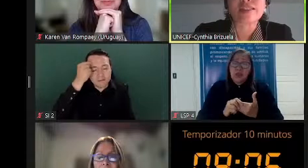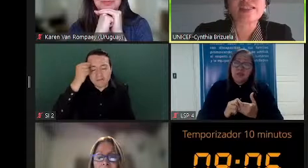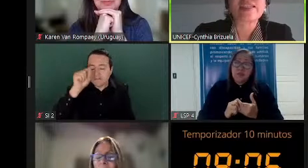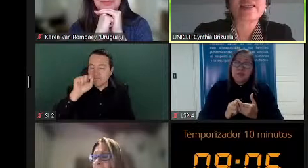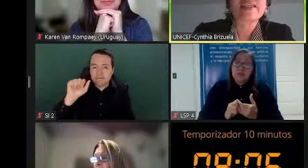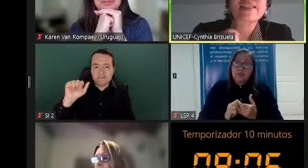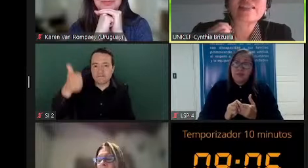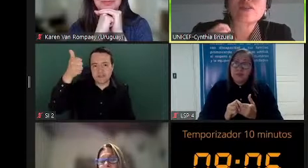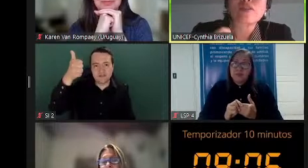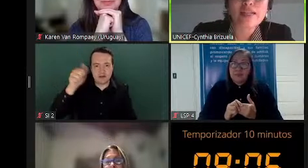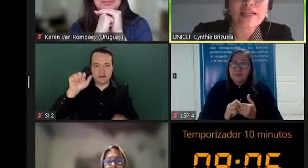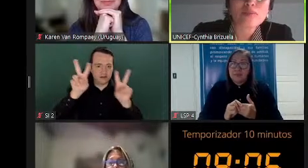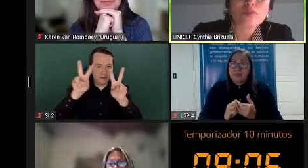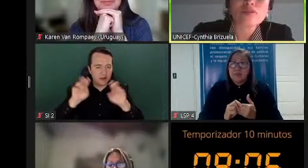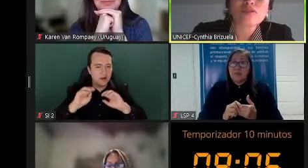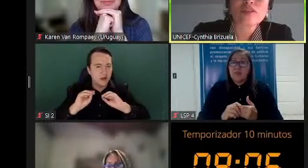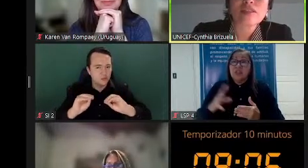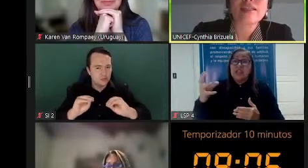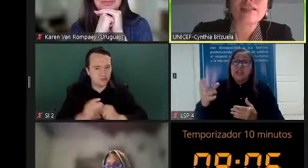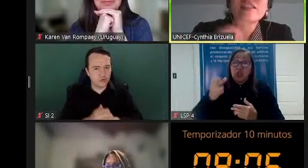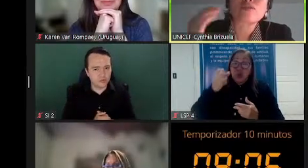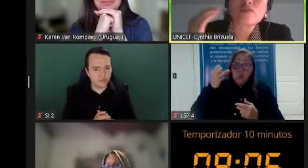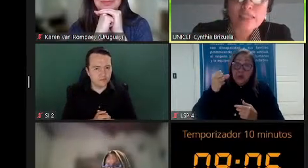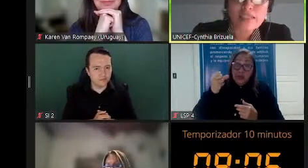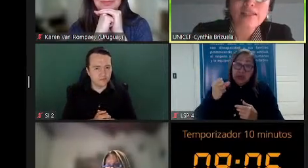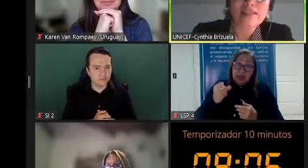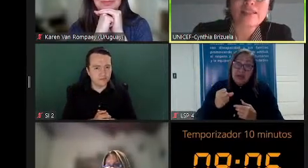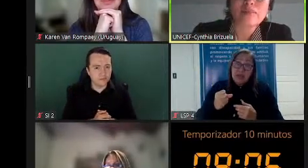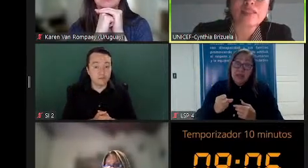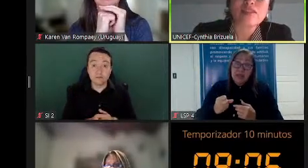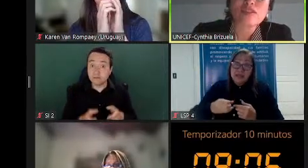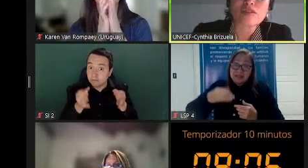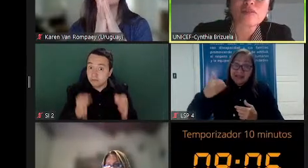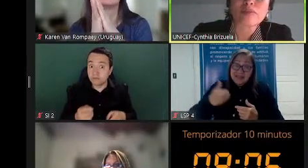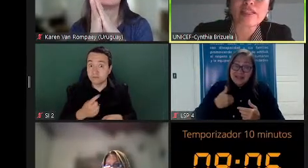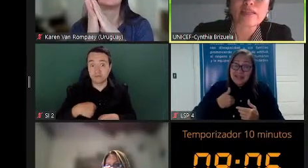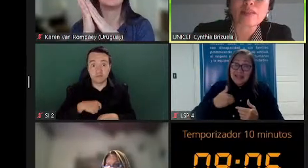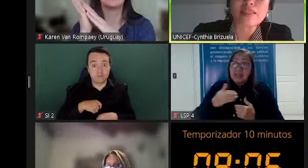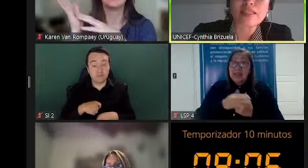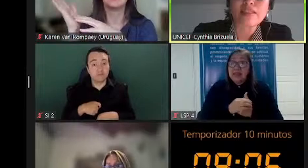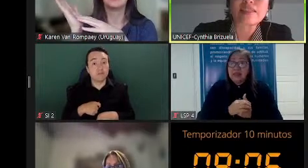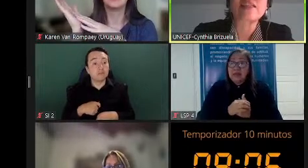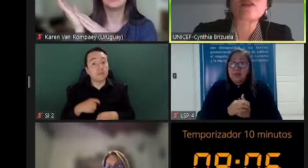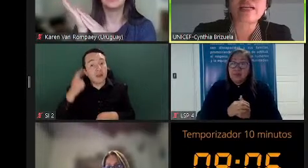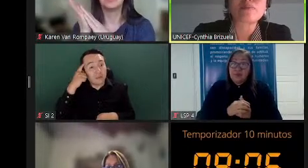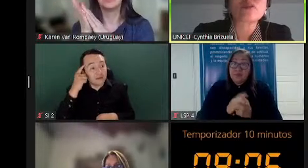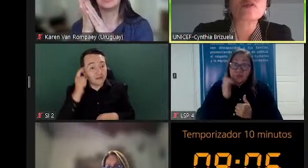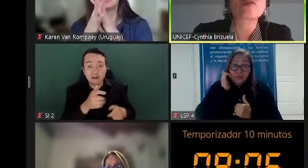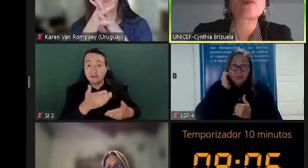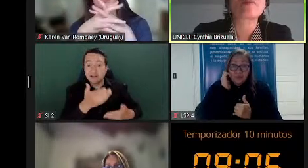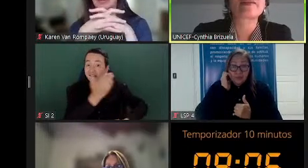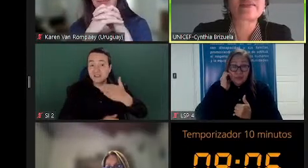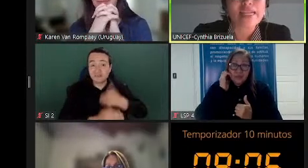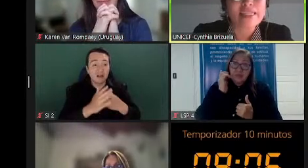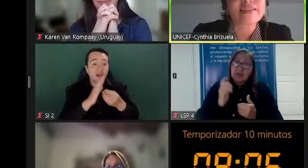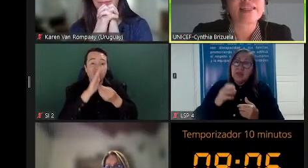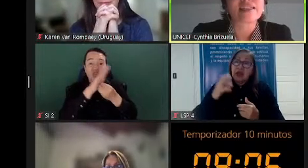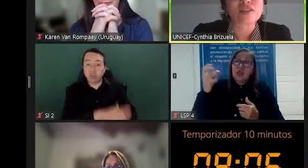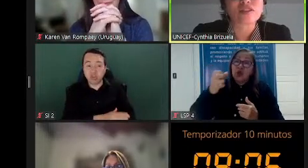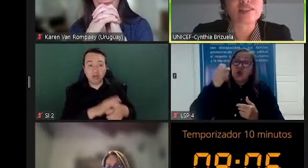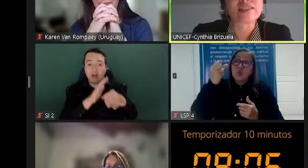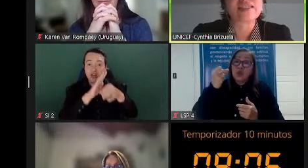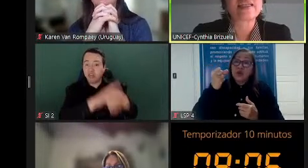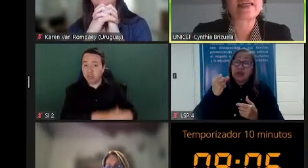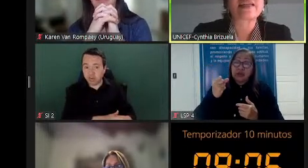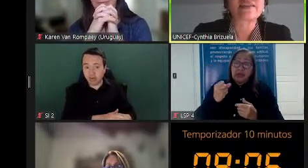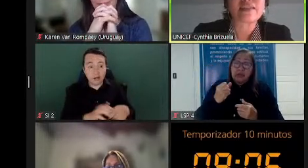statement and it is very important in education that if we are able to reduce discrimination due to disabilities